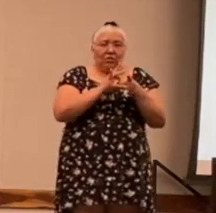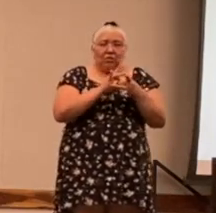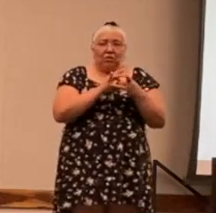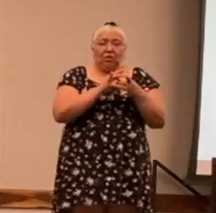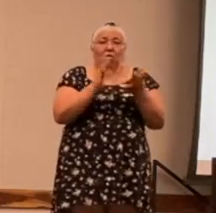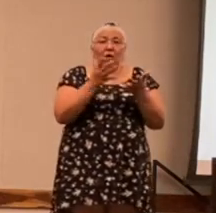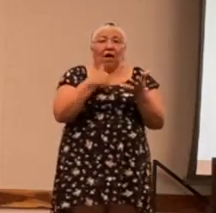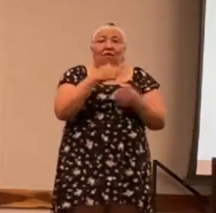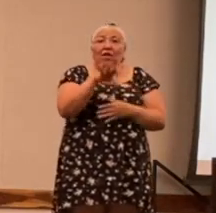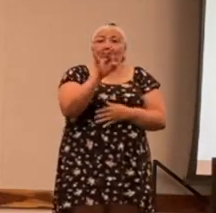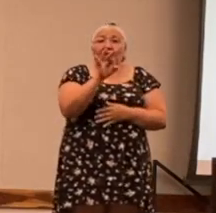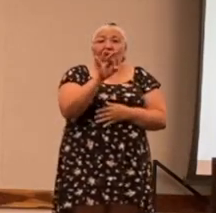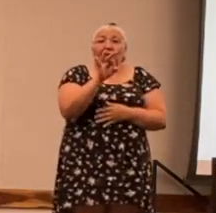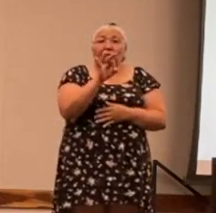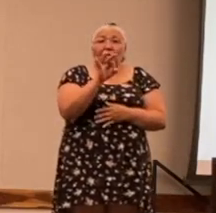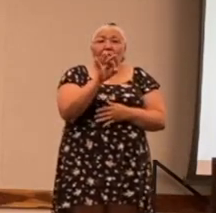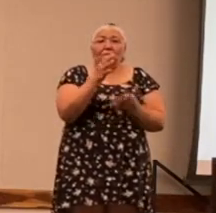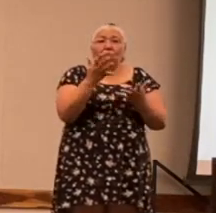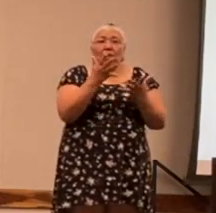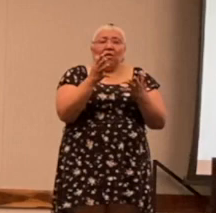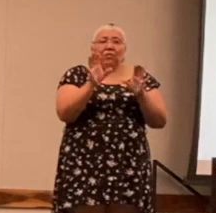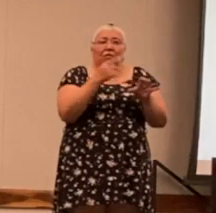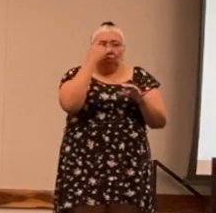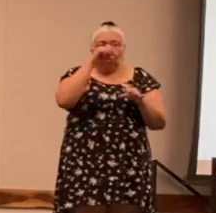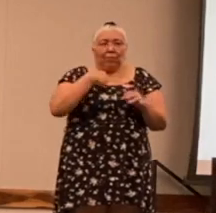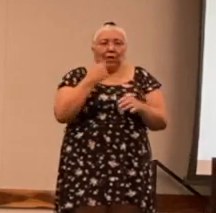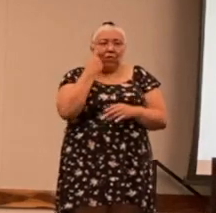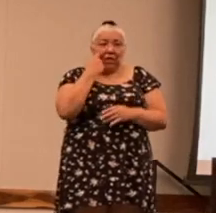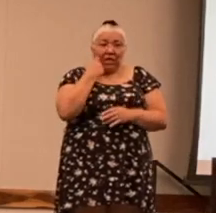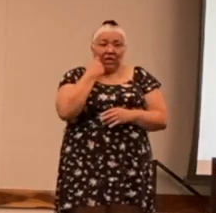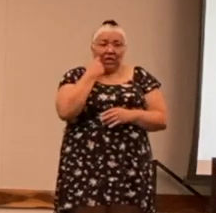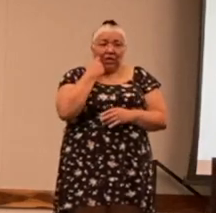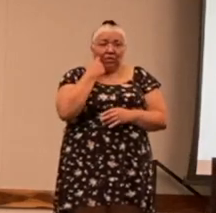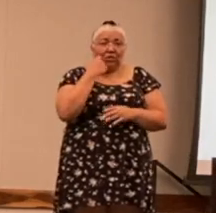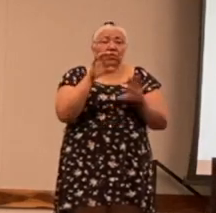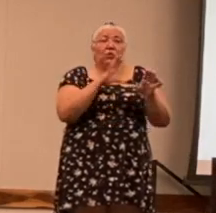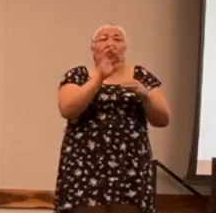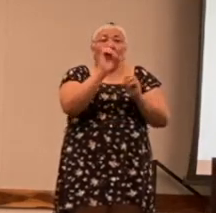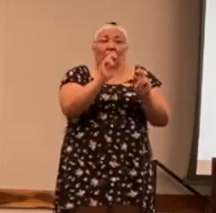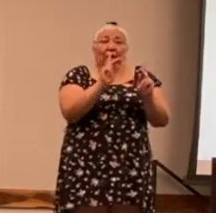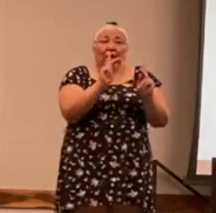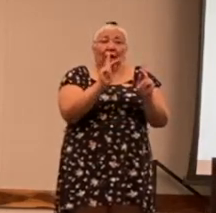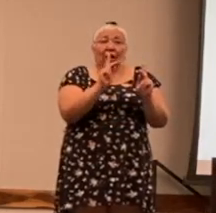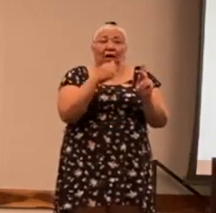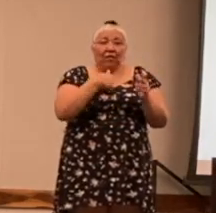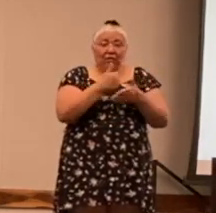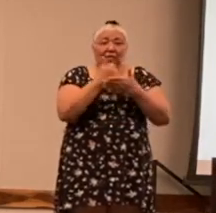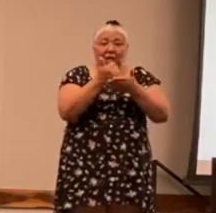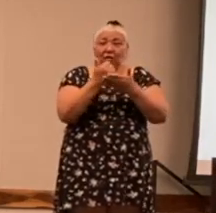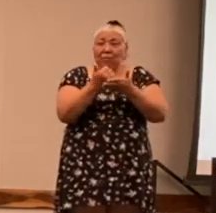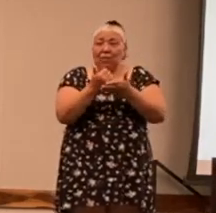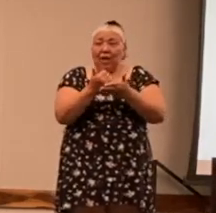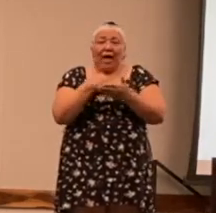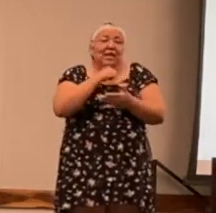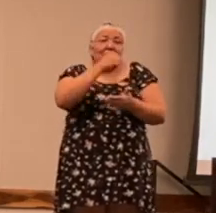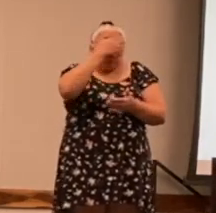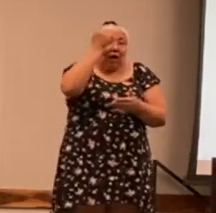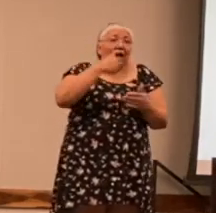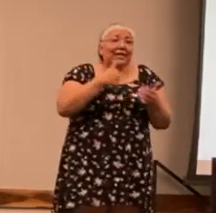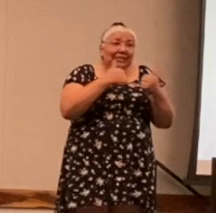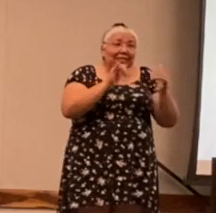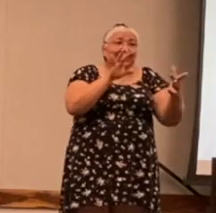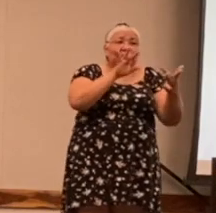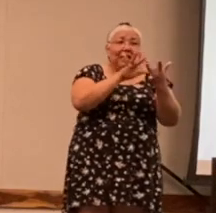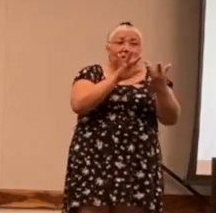come to find out is what have you done for me lately? Right? When she was doing okay, I was helping other people. I didn't forget her. I still reached out